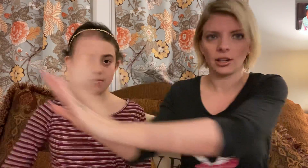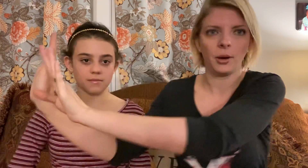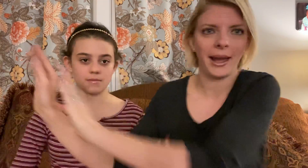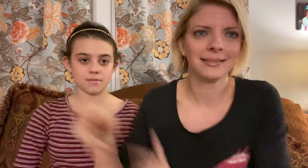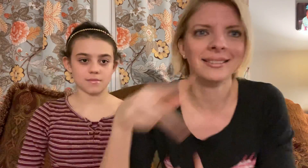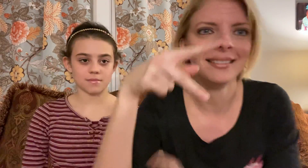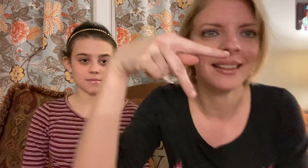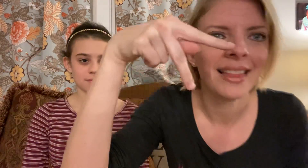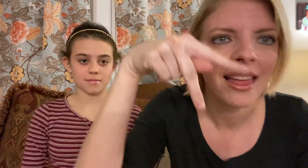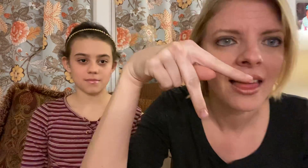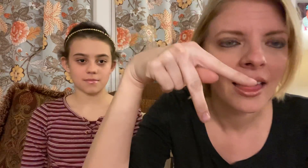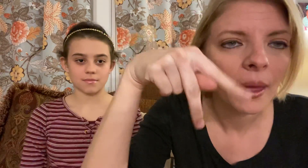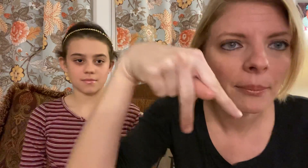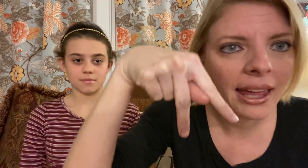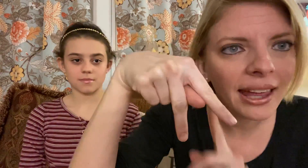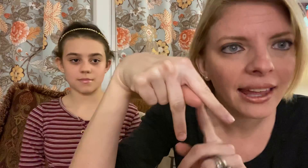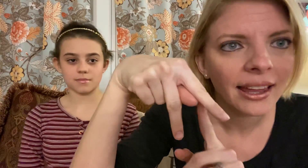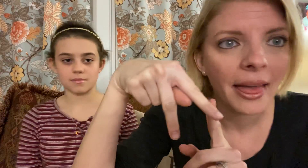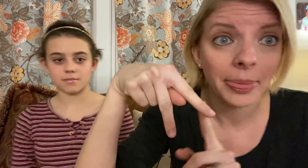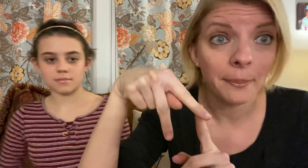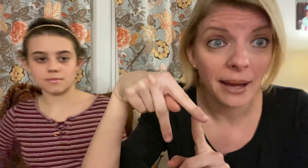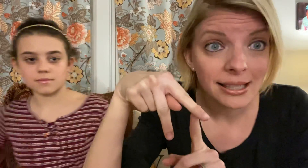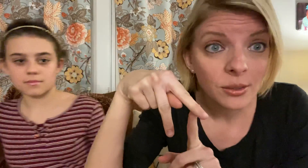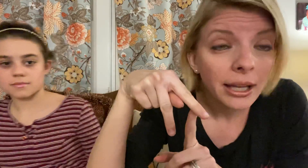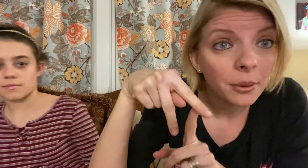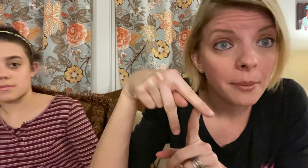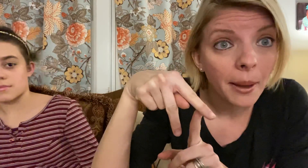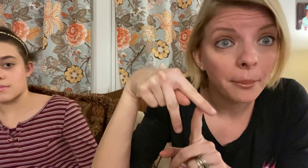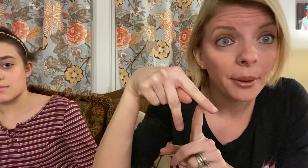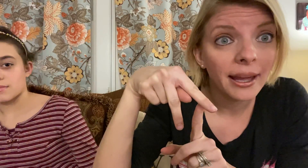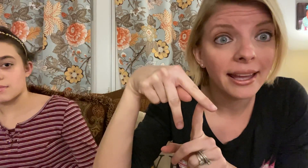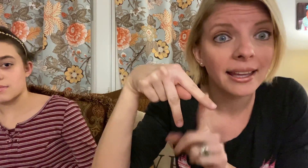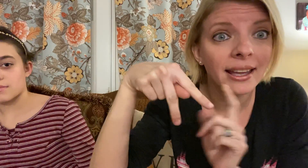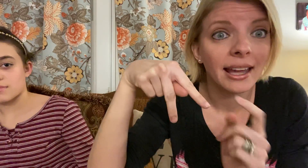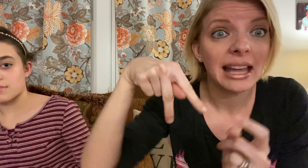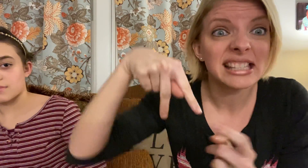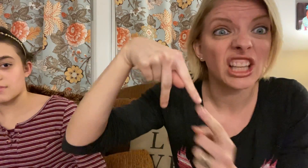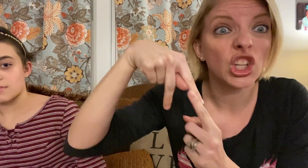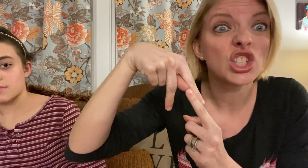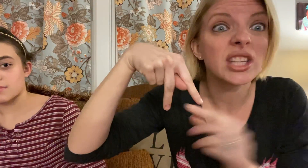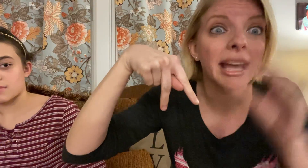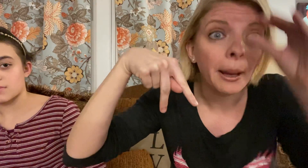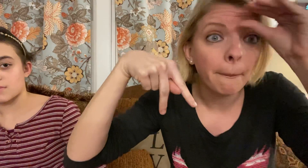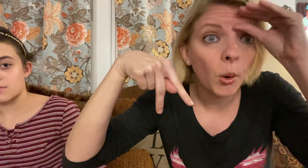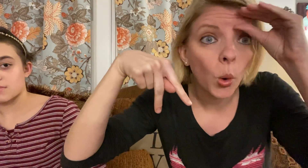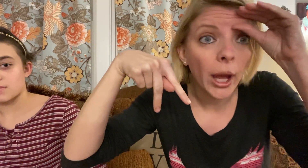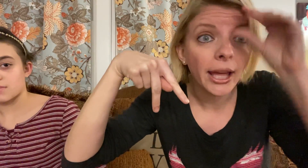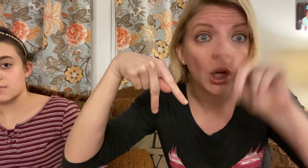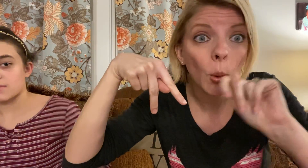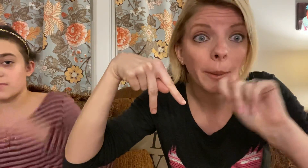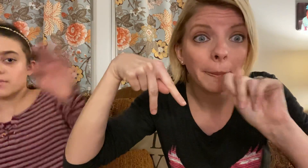away. P, the best way to remember it is it looks like a boy going